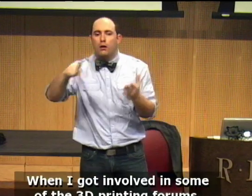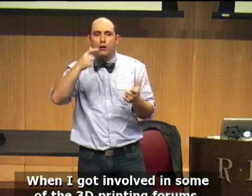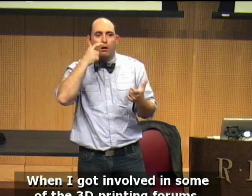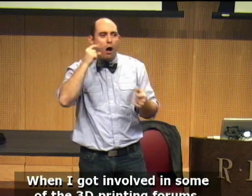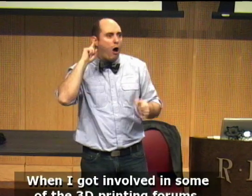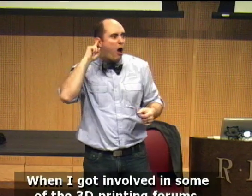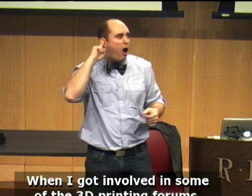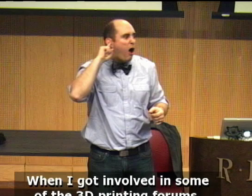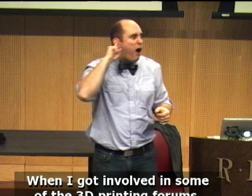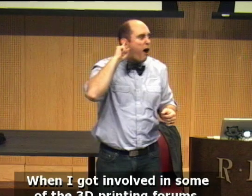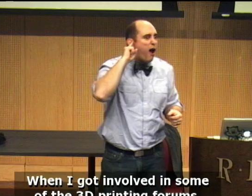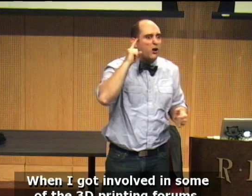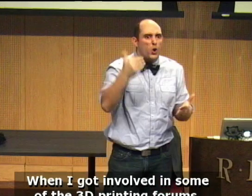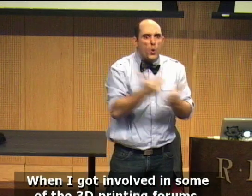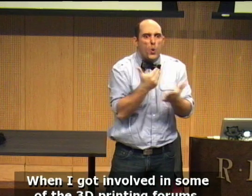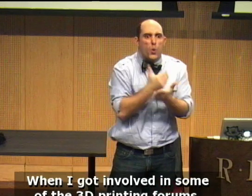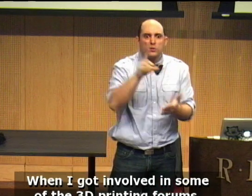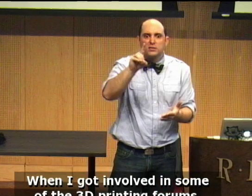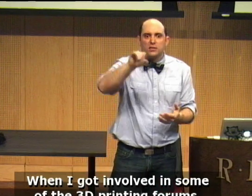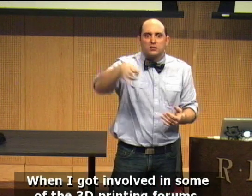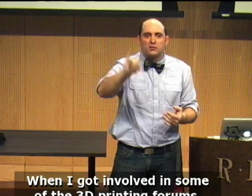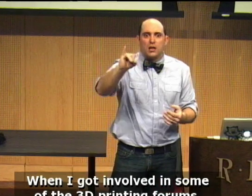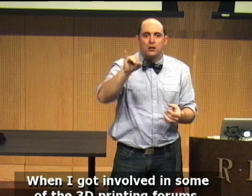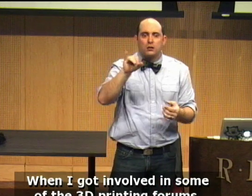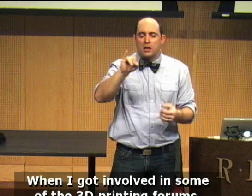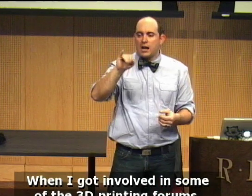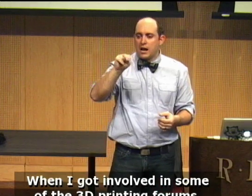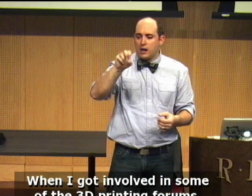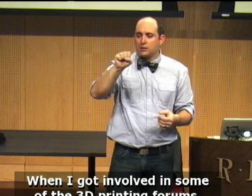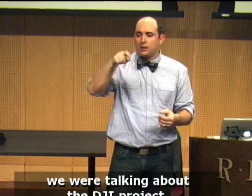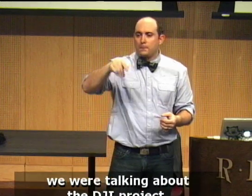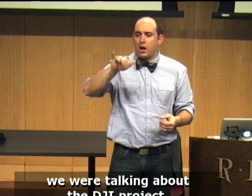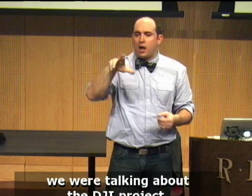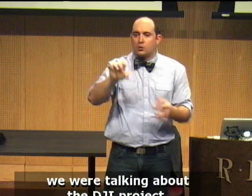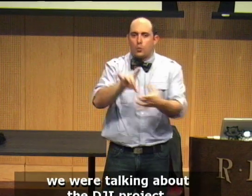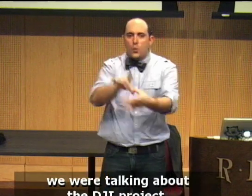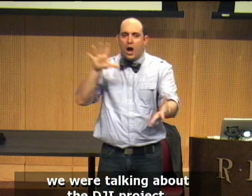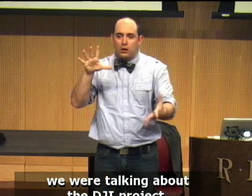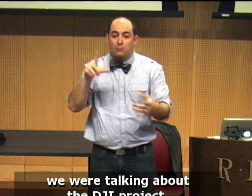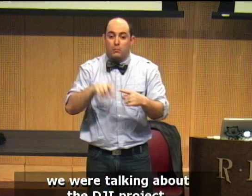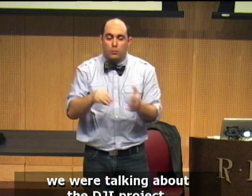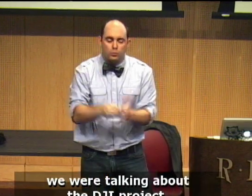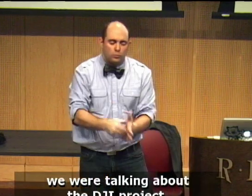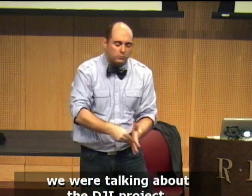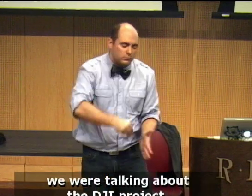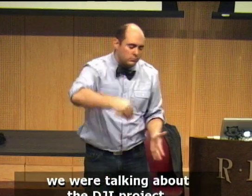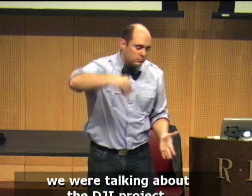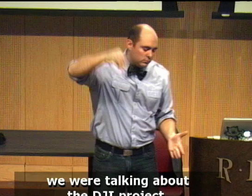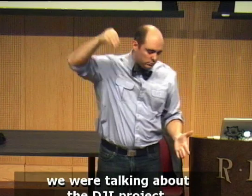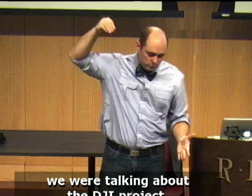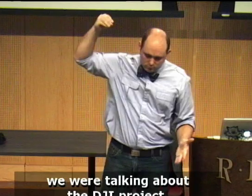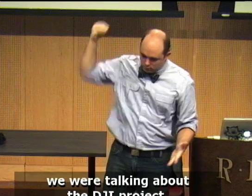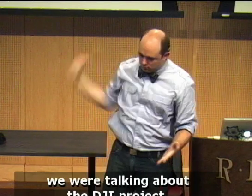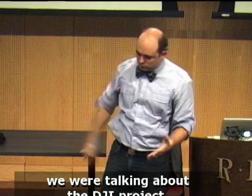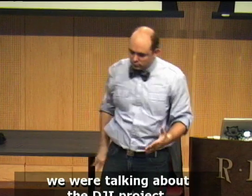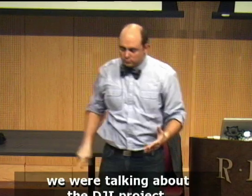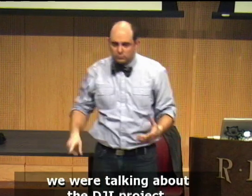When I got involved in some of the 3D printing forums, we were talking about the DJI project,